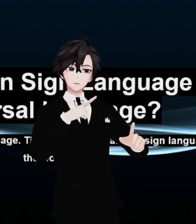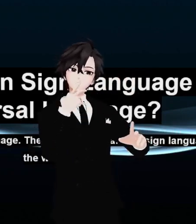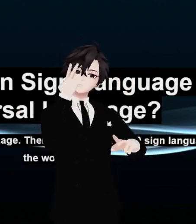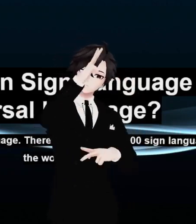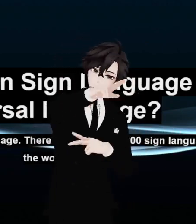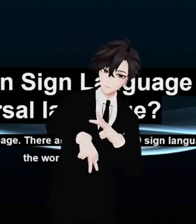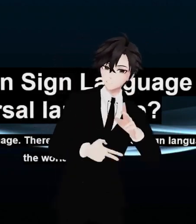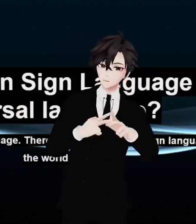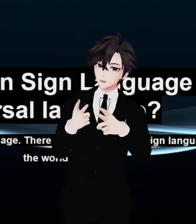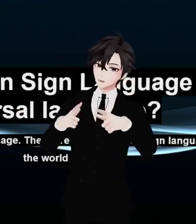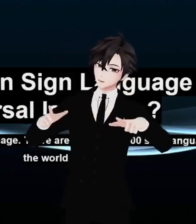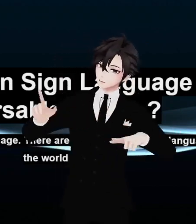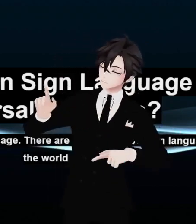a universal language?